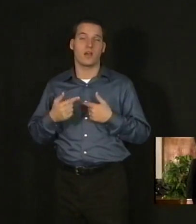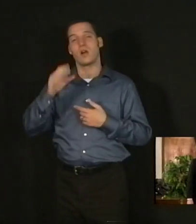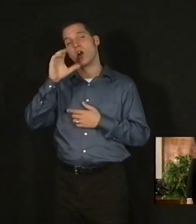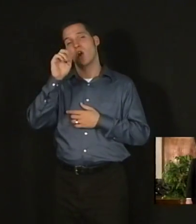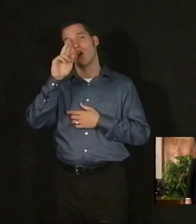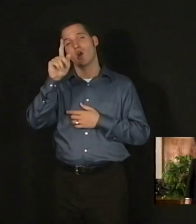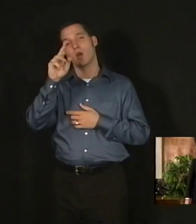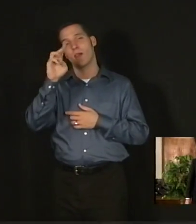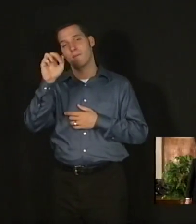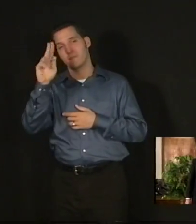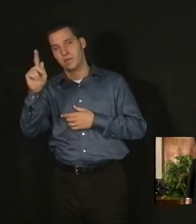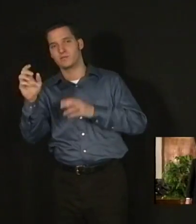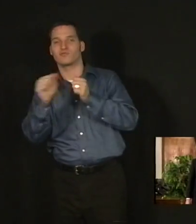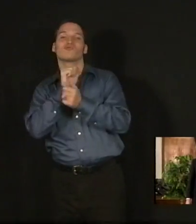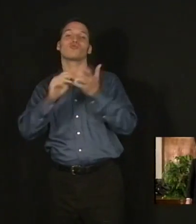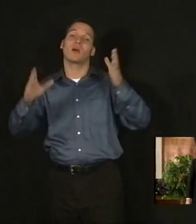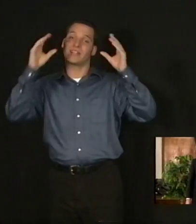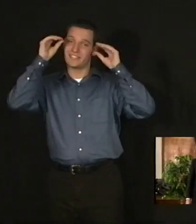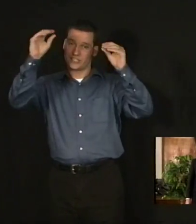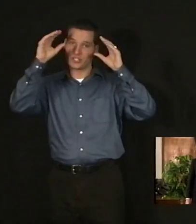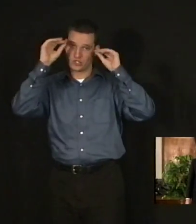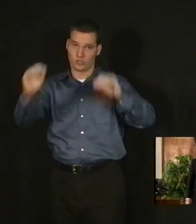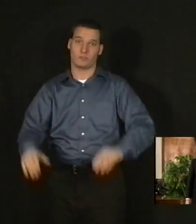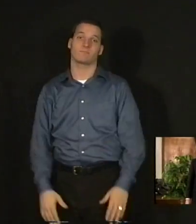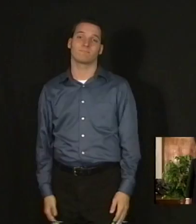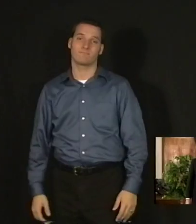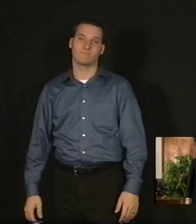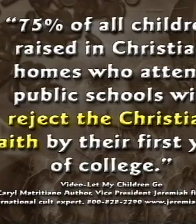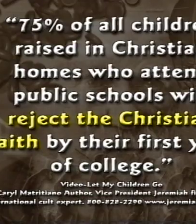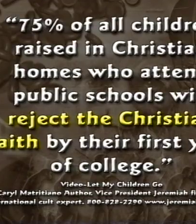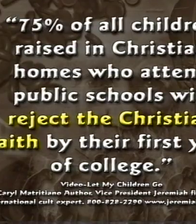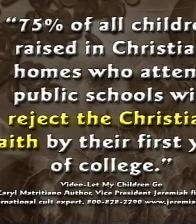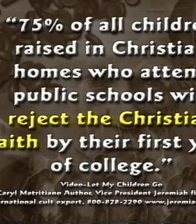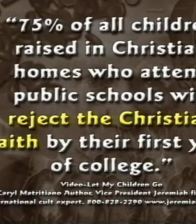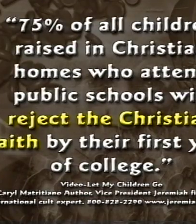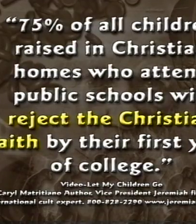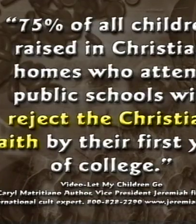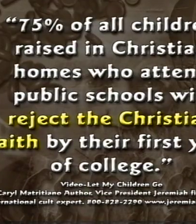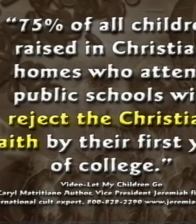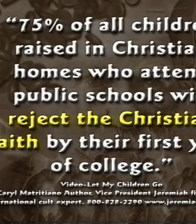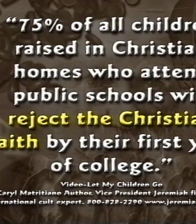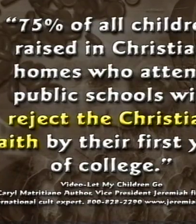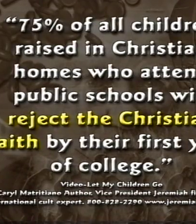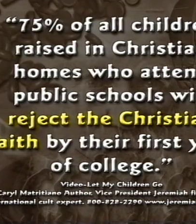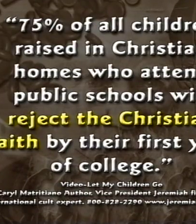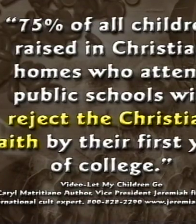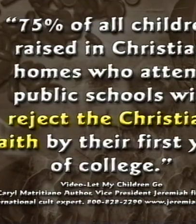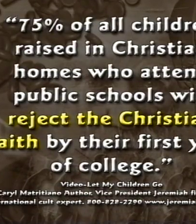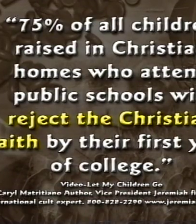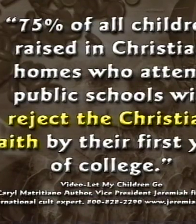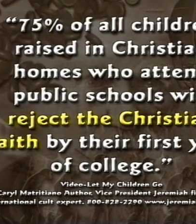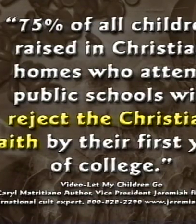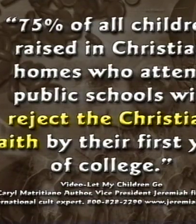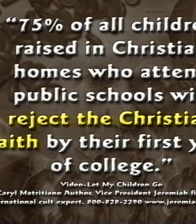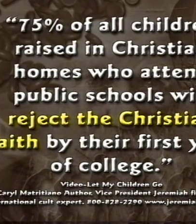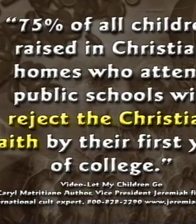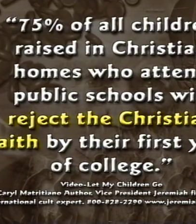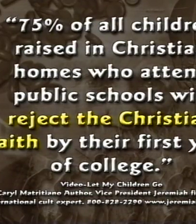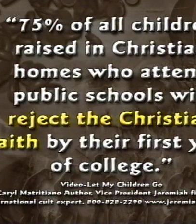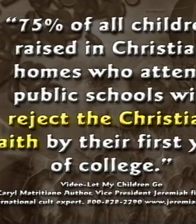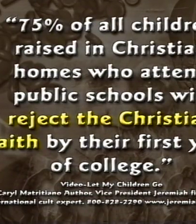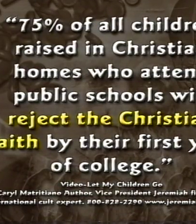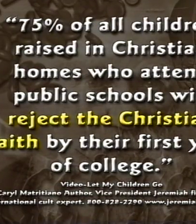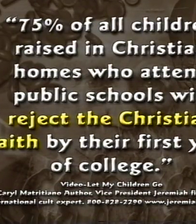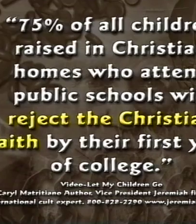Karl Marx was destroyed by this teaching. You know, 75% of kids from Christian homes that go off to secular schools lose